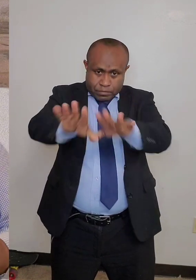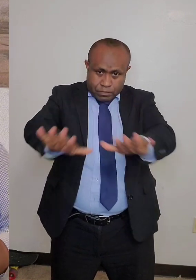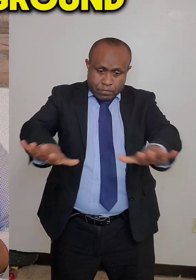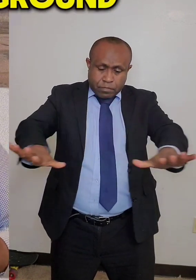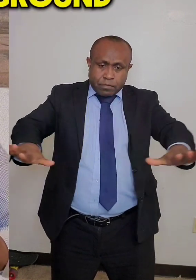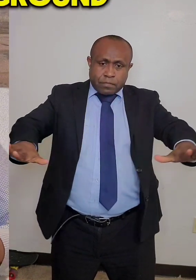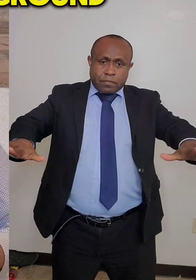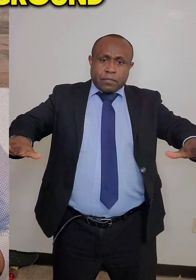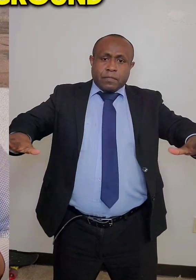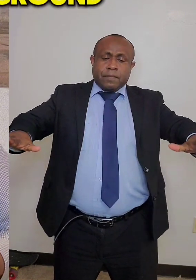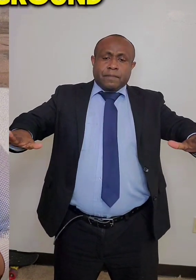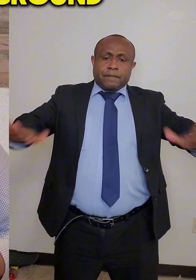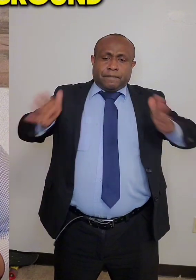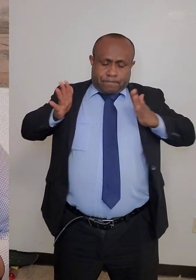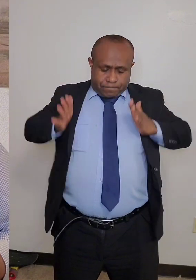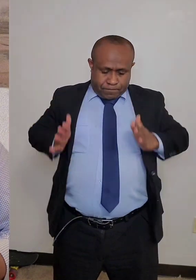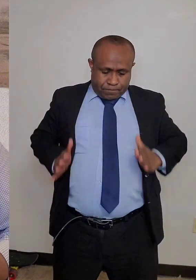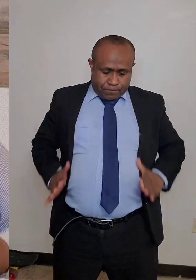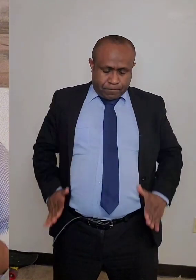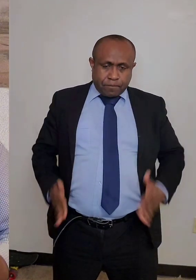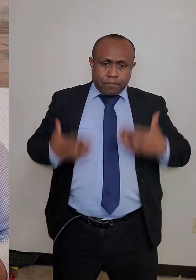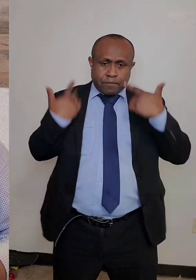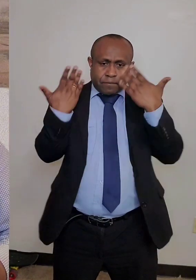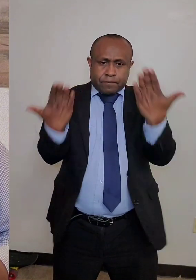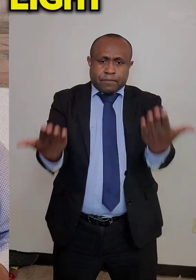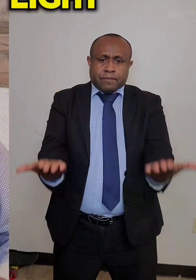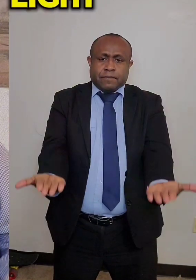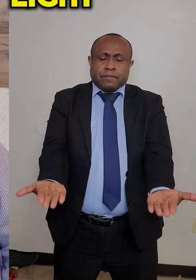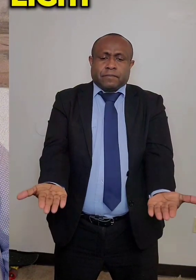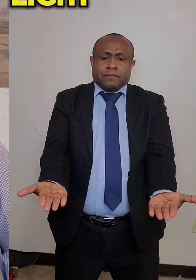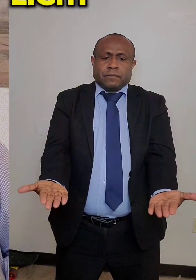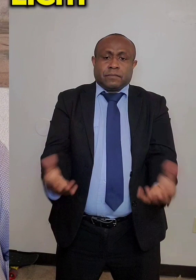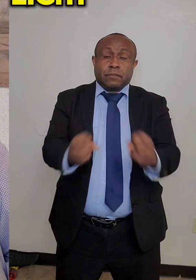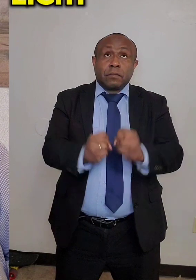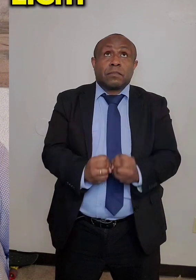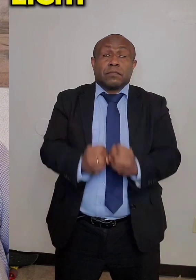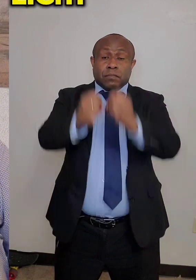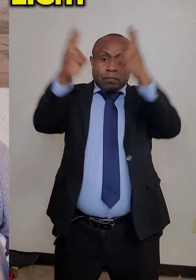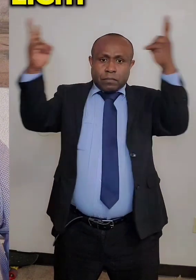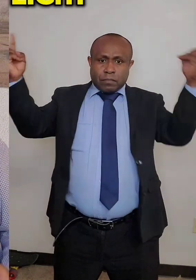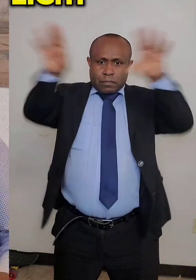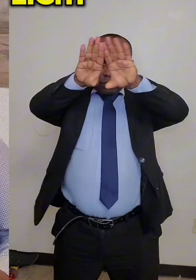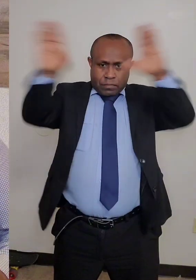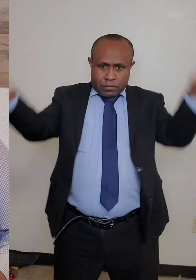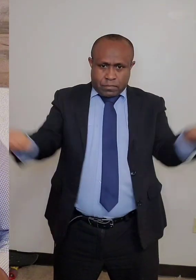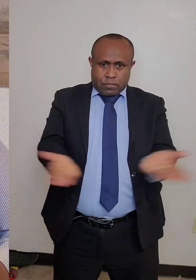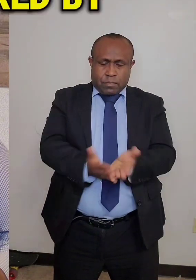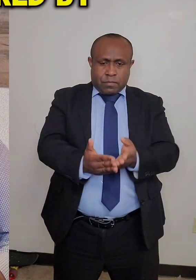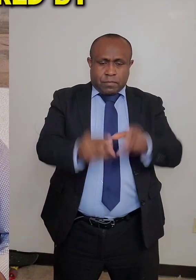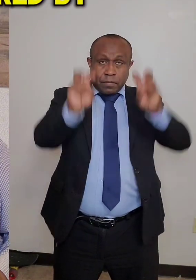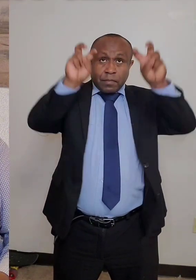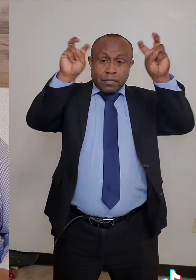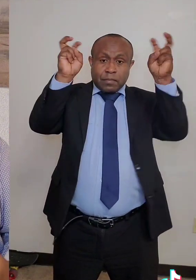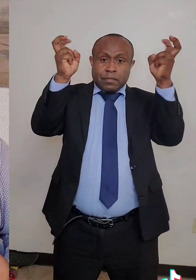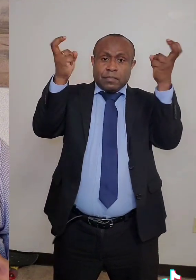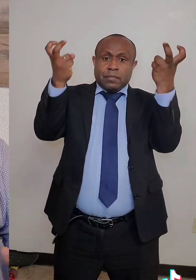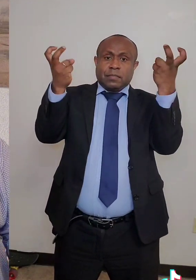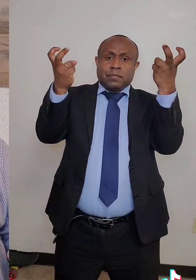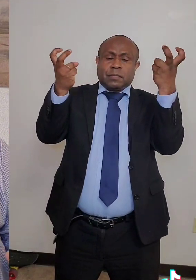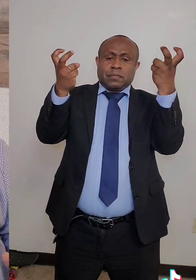Then in the ground his body lay, light of the world